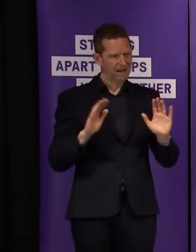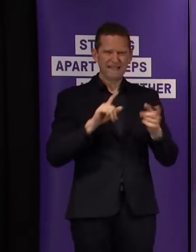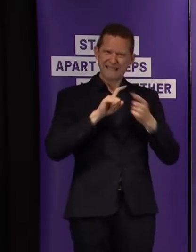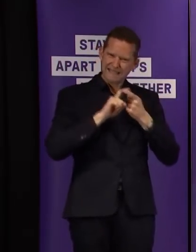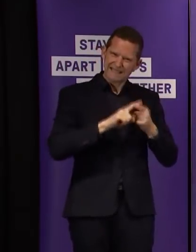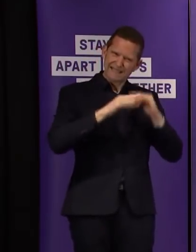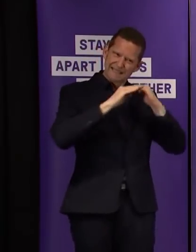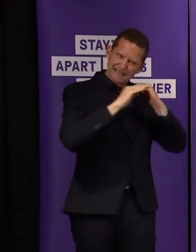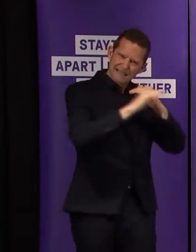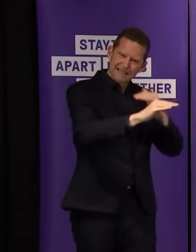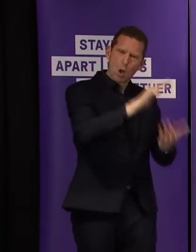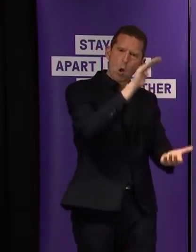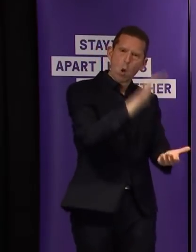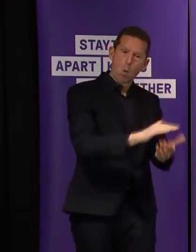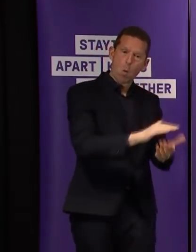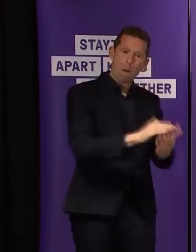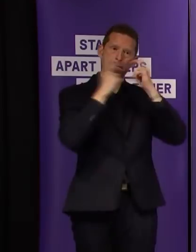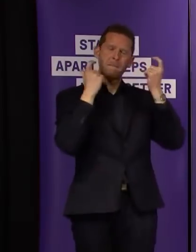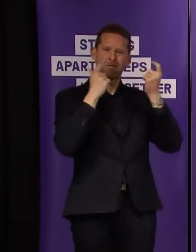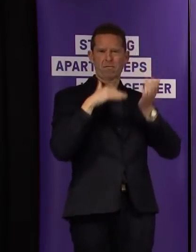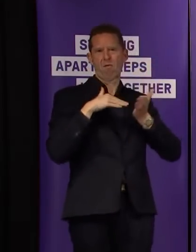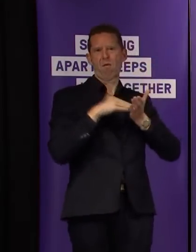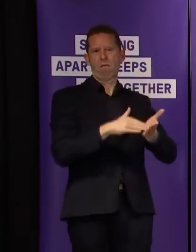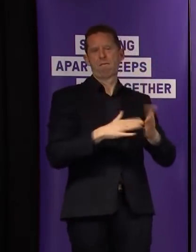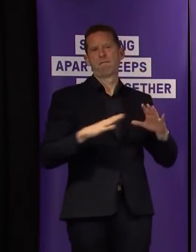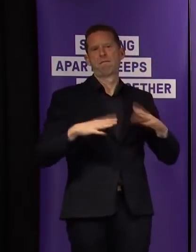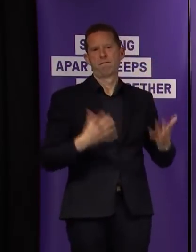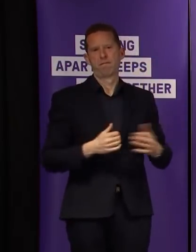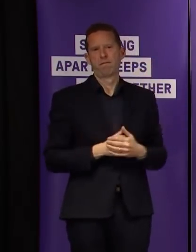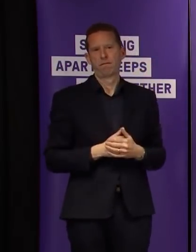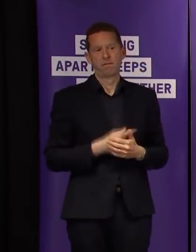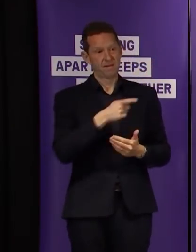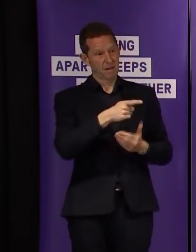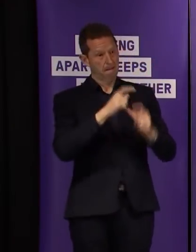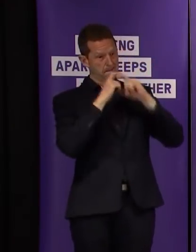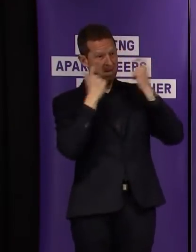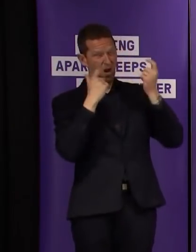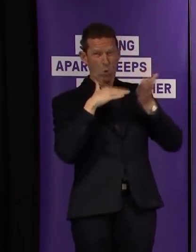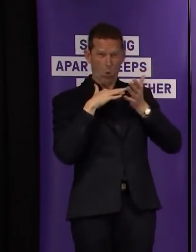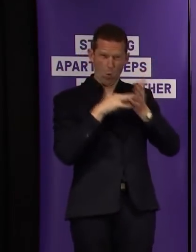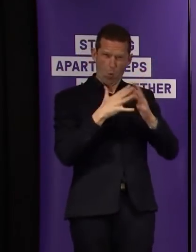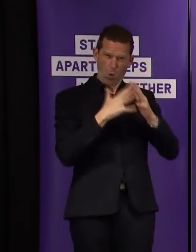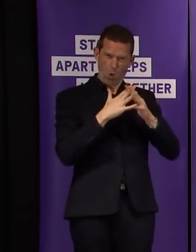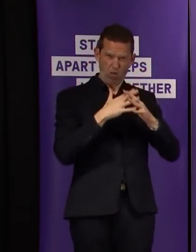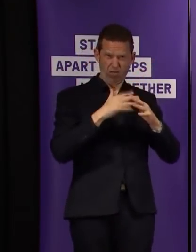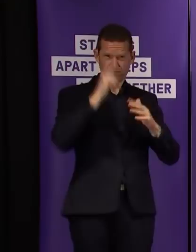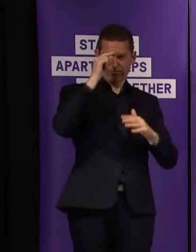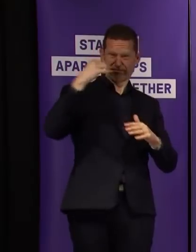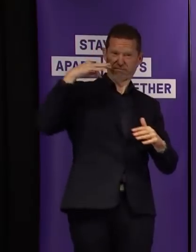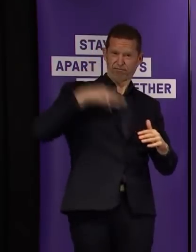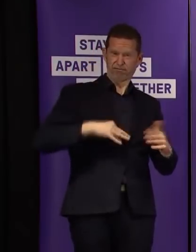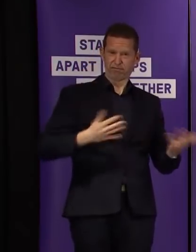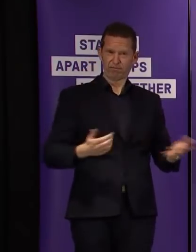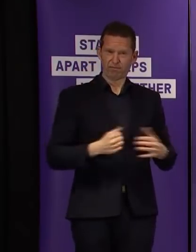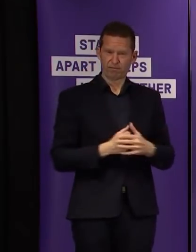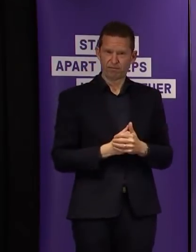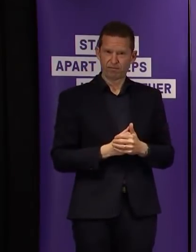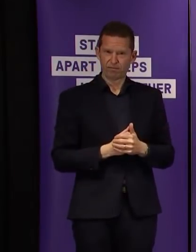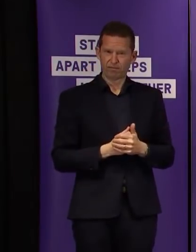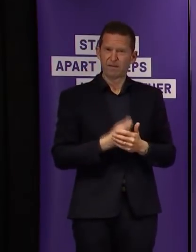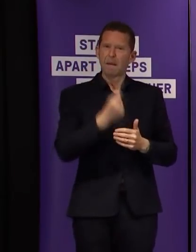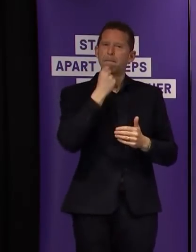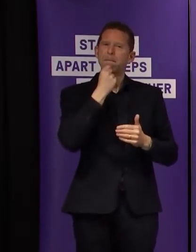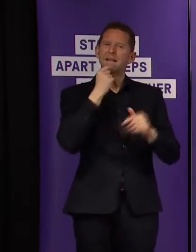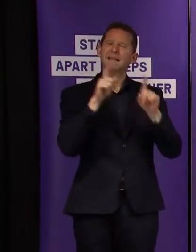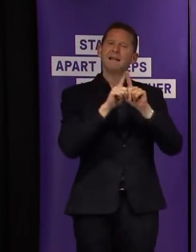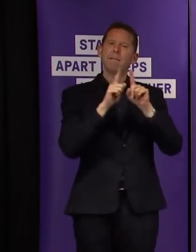low, the masks really come into their own. They might even be worth more to us then. It's a bit like the app, James. You know, when